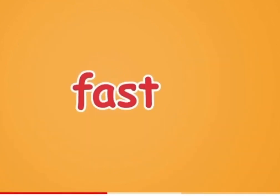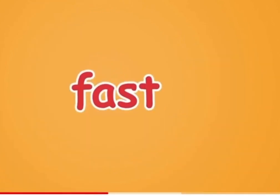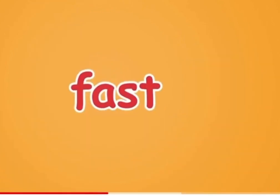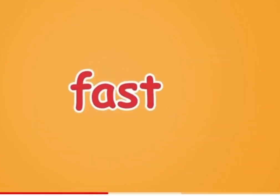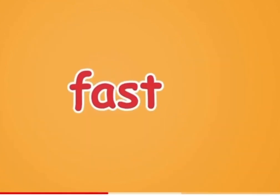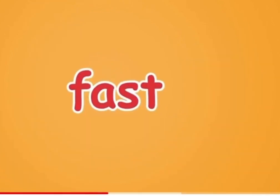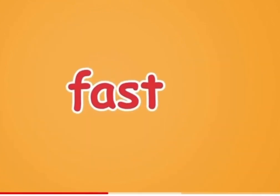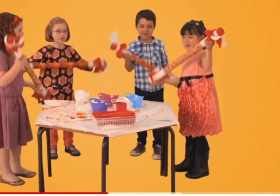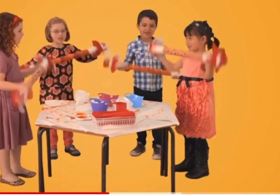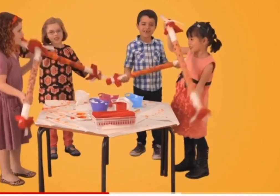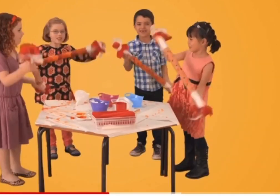Fast.